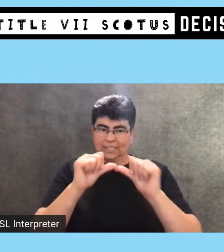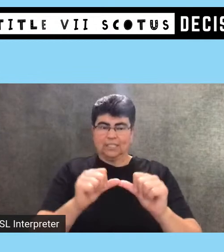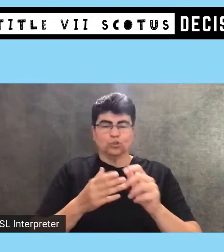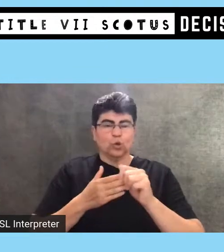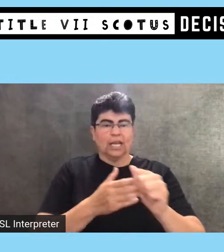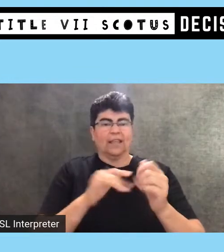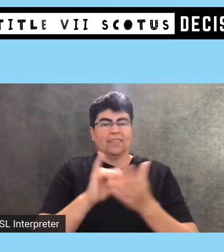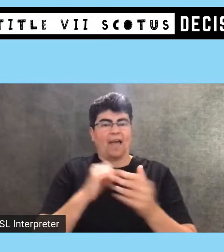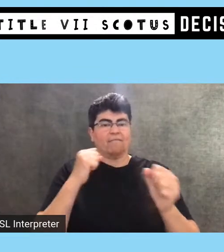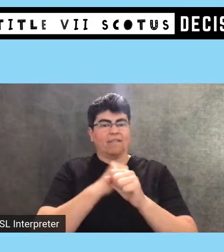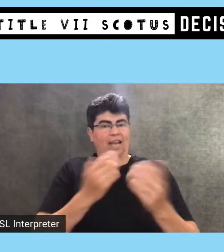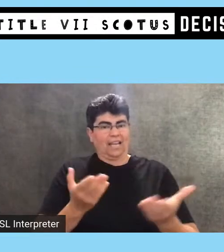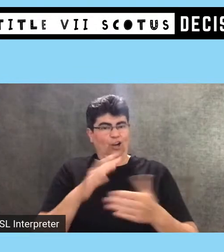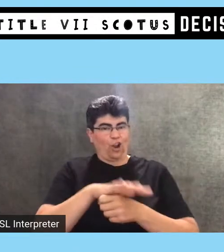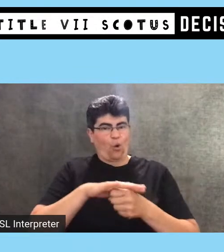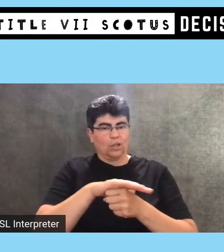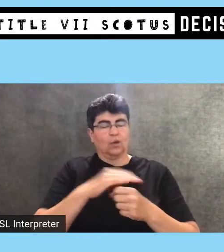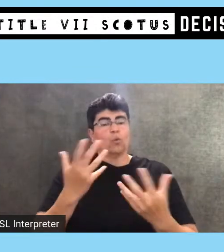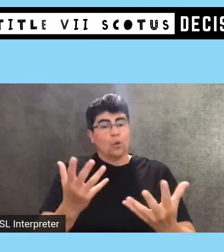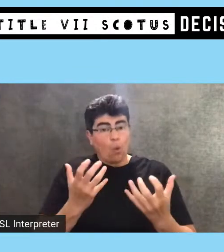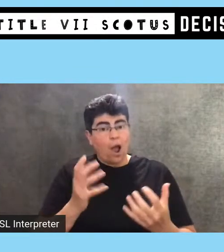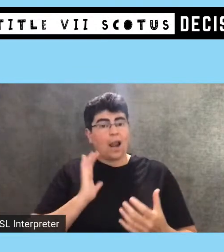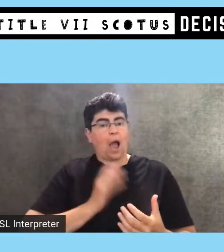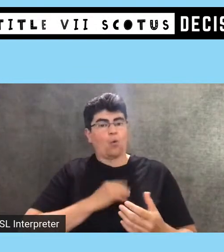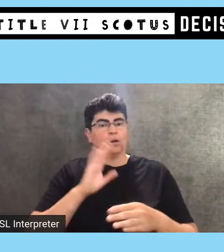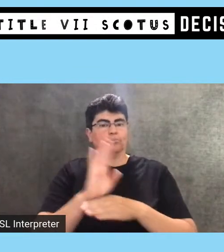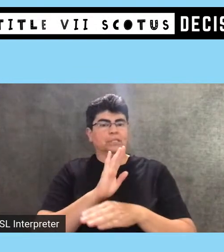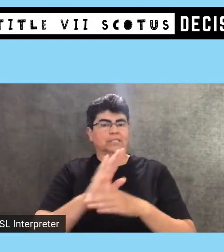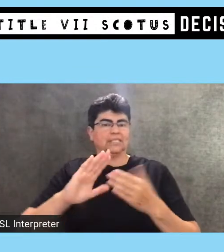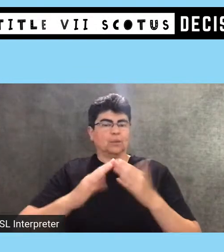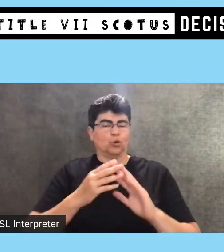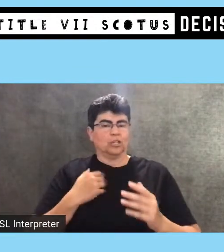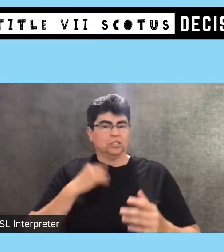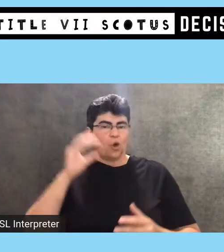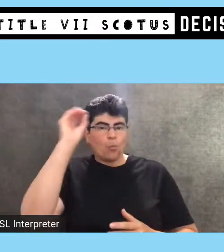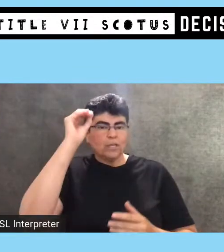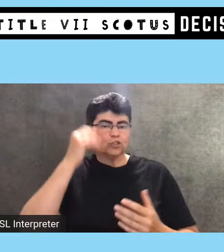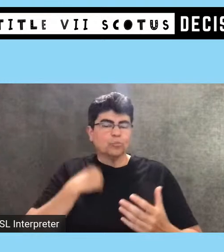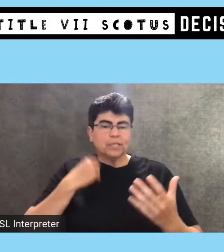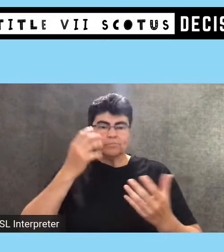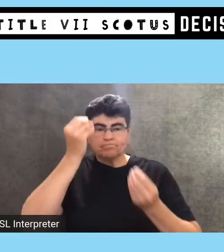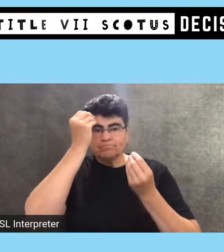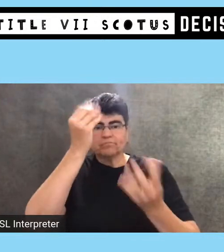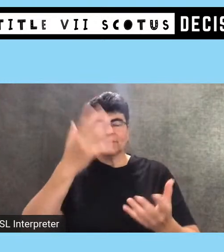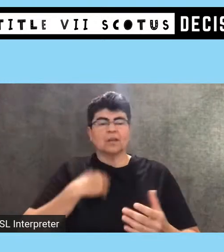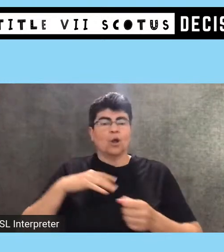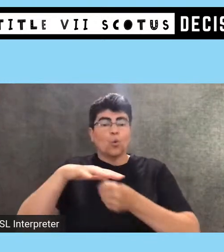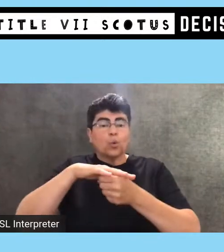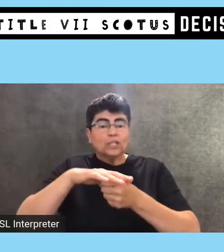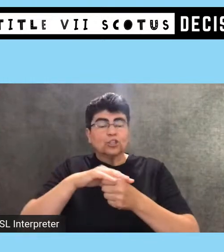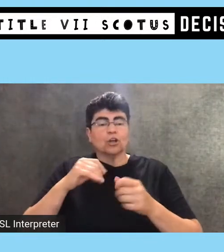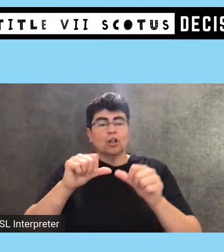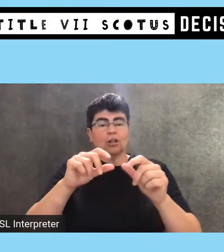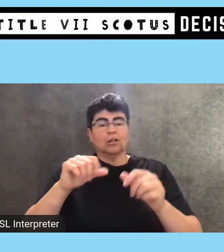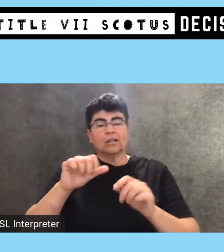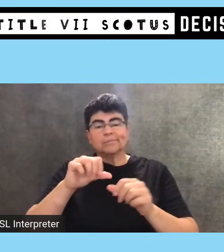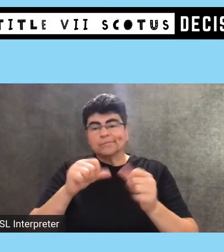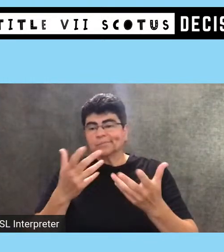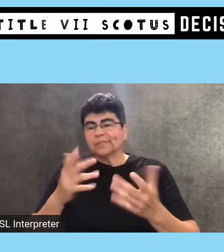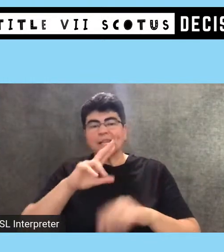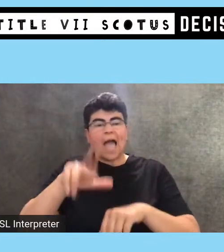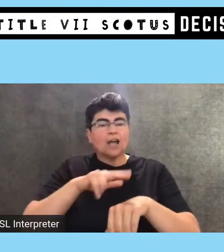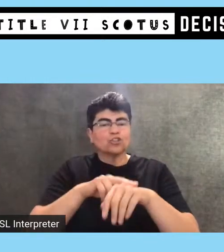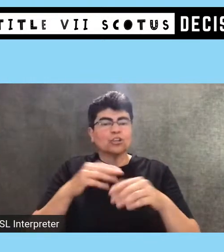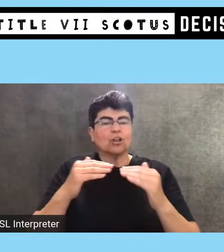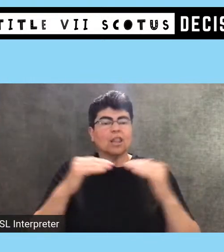locally. We want our business community's voices to be heard, whether it's on a regional, local, or national level. We'll do everything we